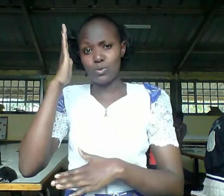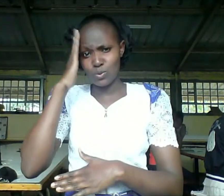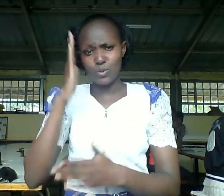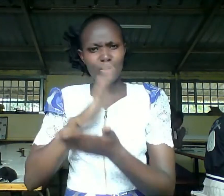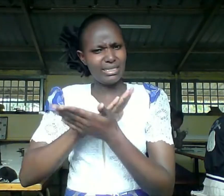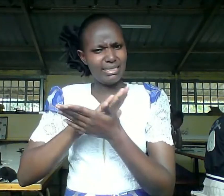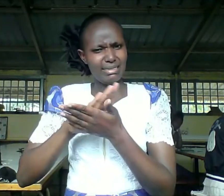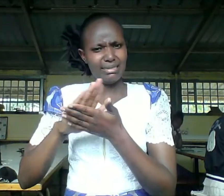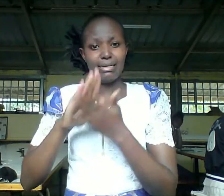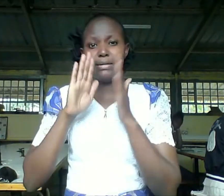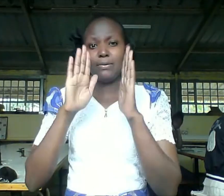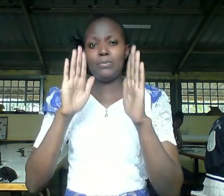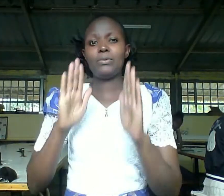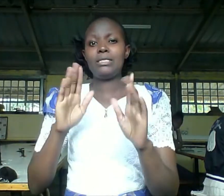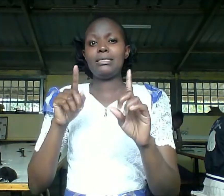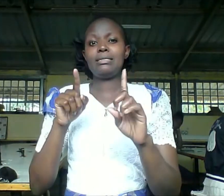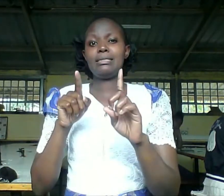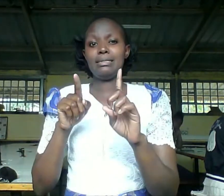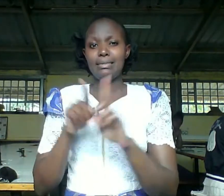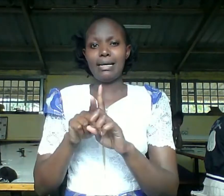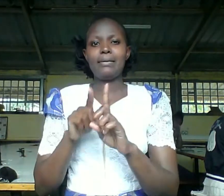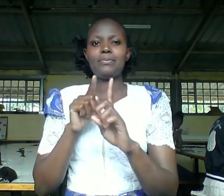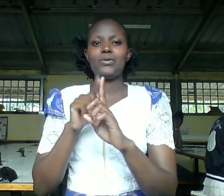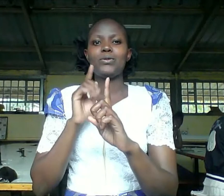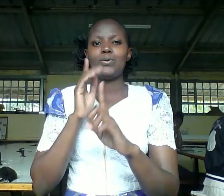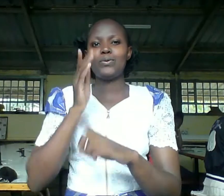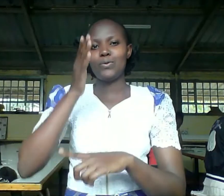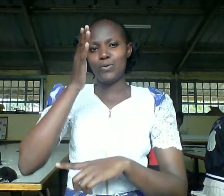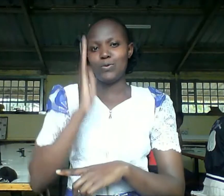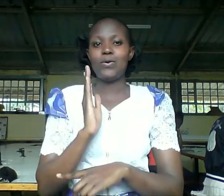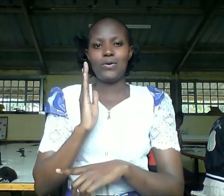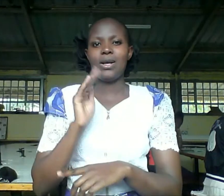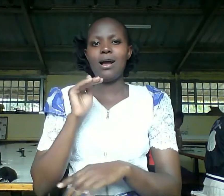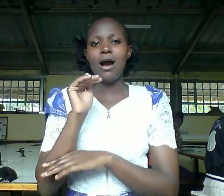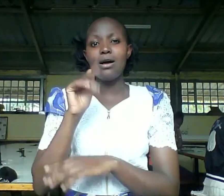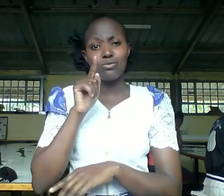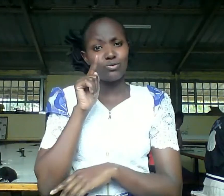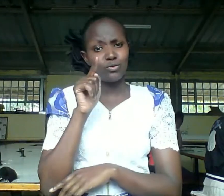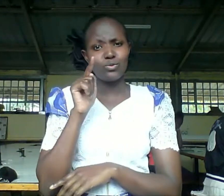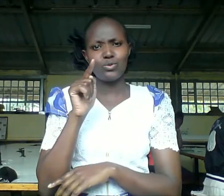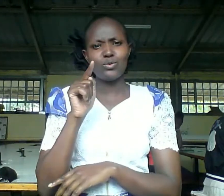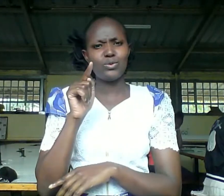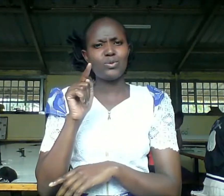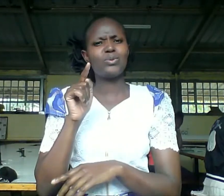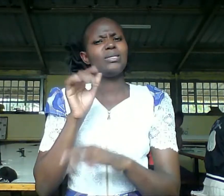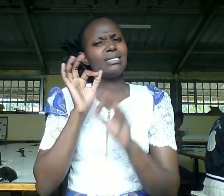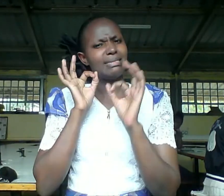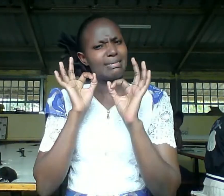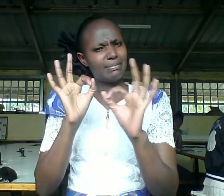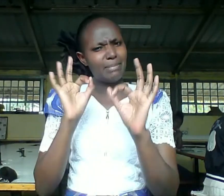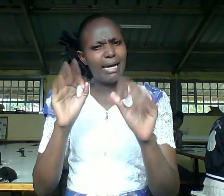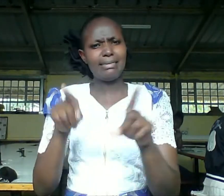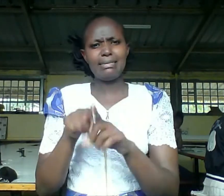godliness. I would urge my student to be clean and very smart during this term, and also to keep the